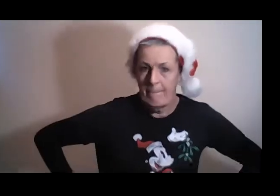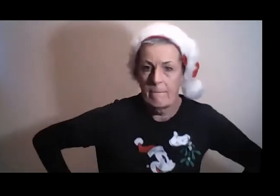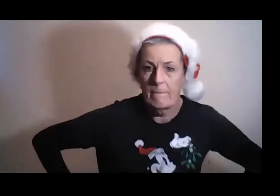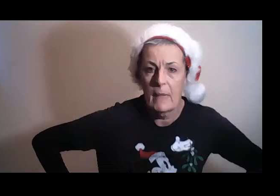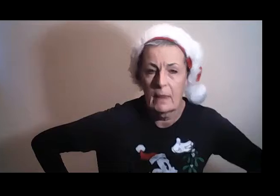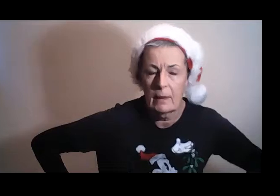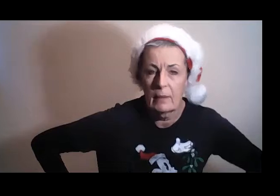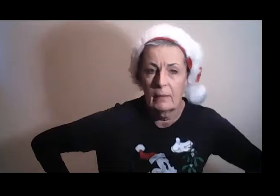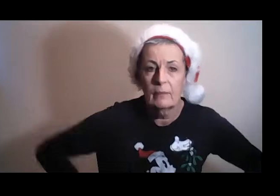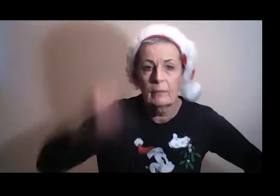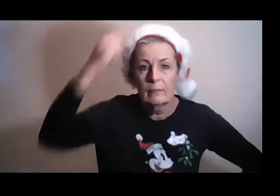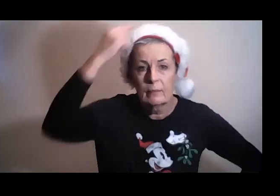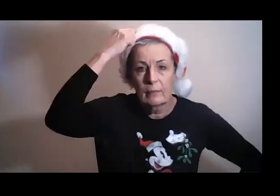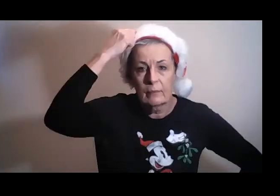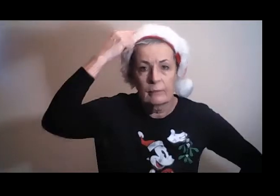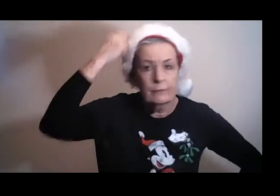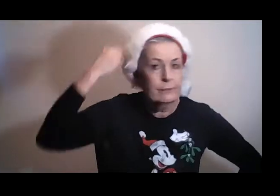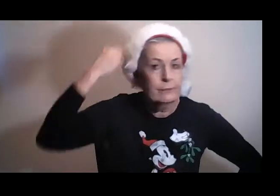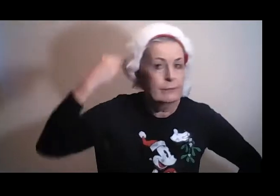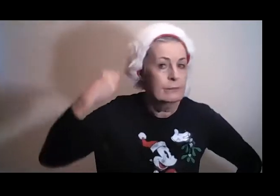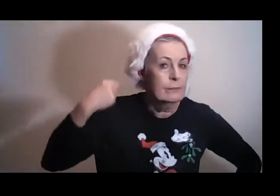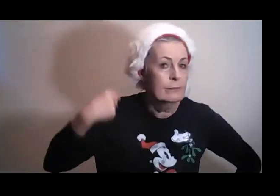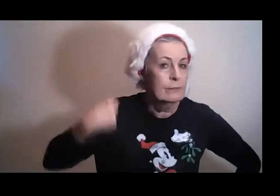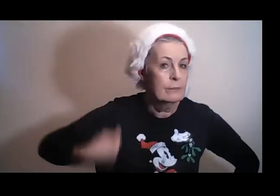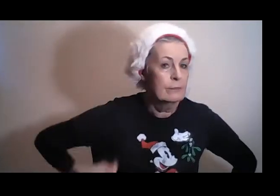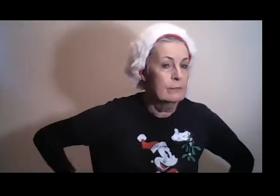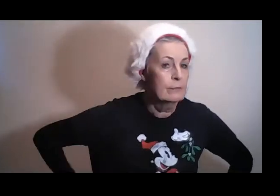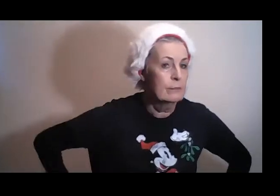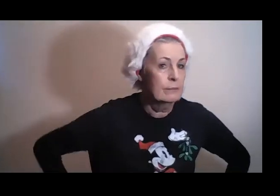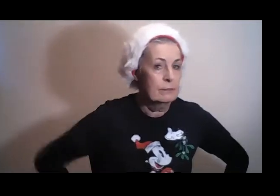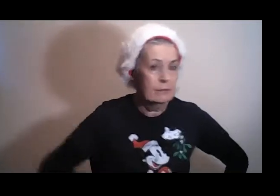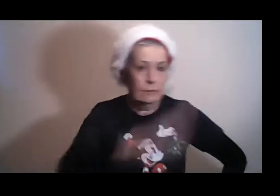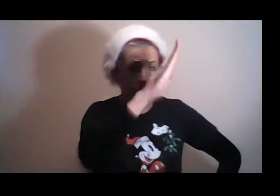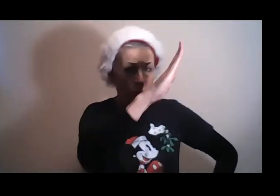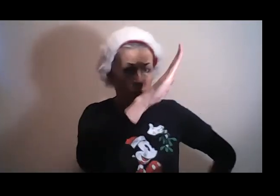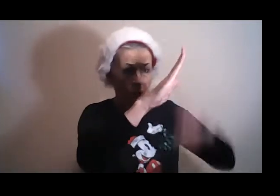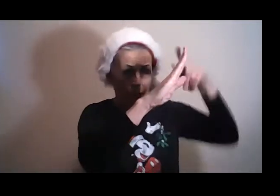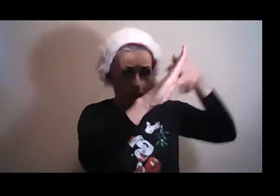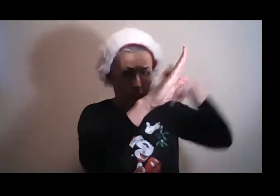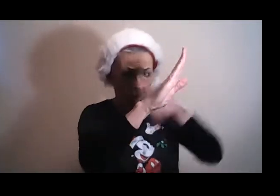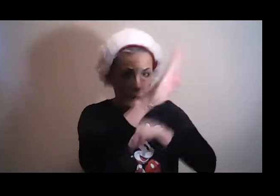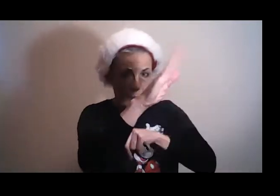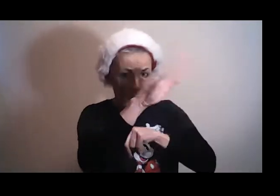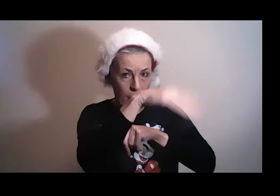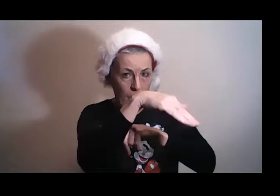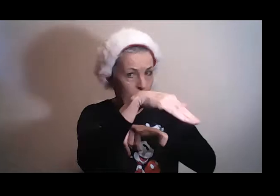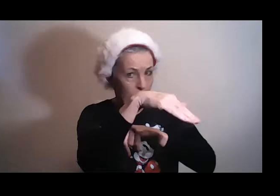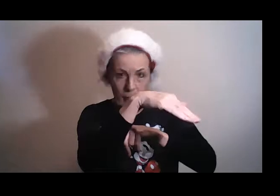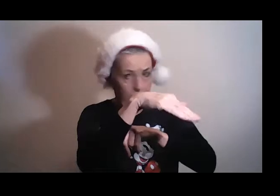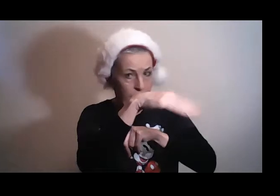to my tailbone. I keep that in one unit. It's like one unit. So you're not rounding your